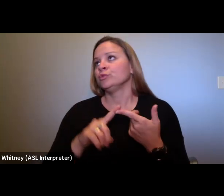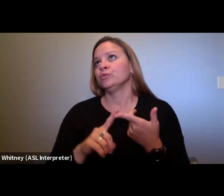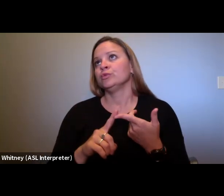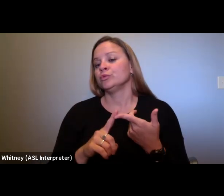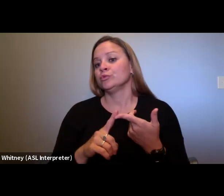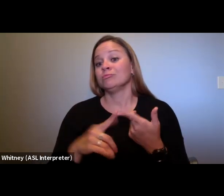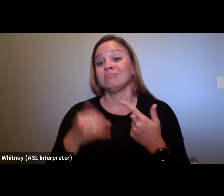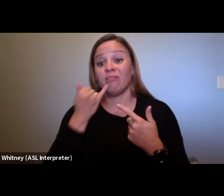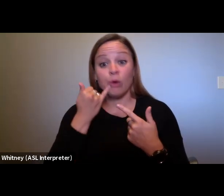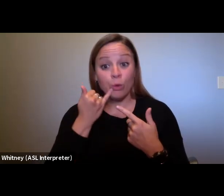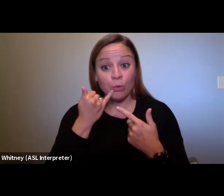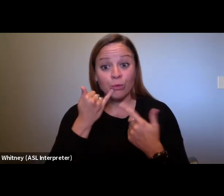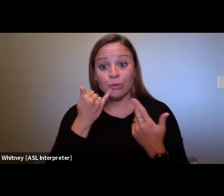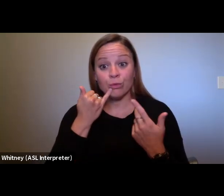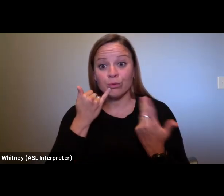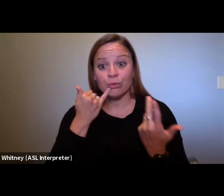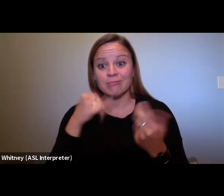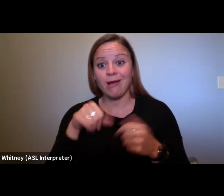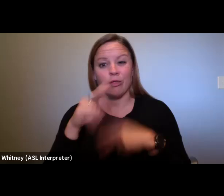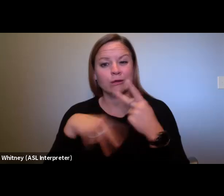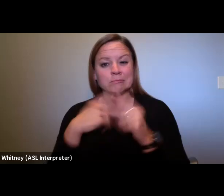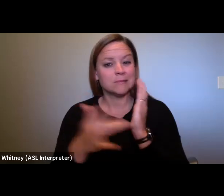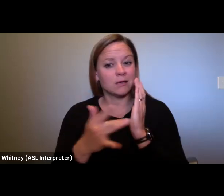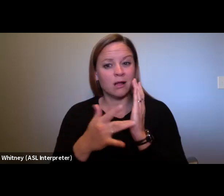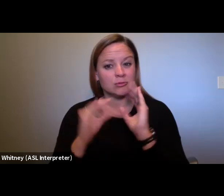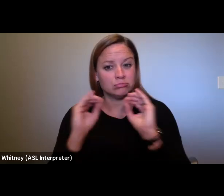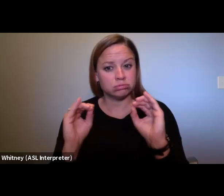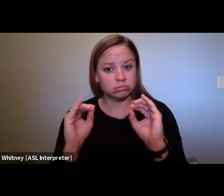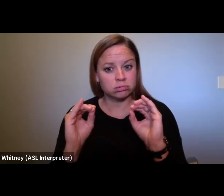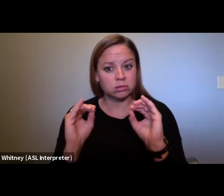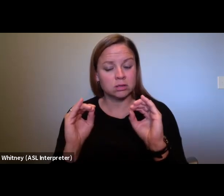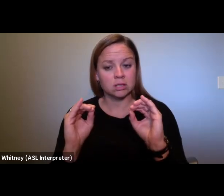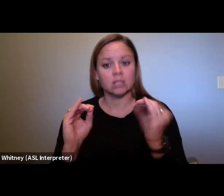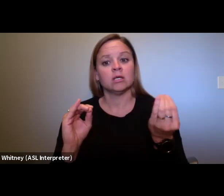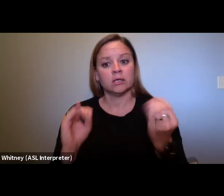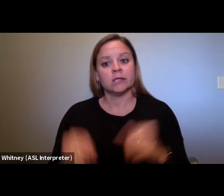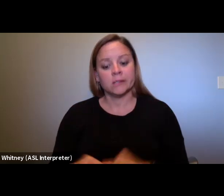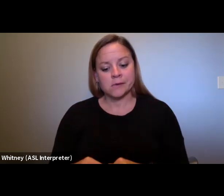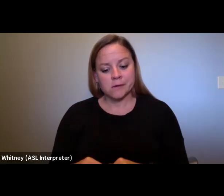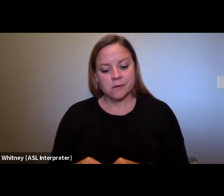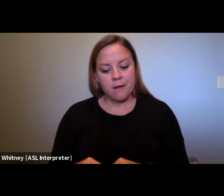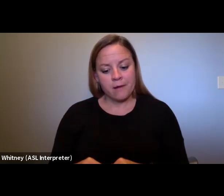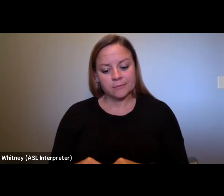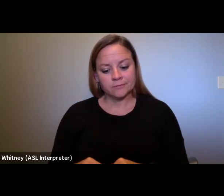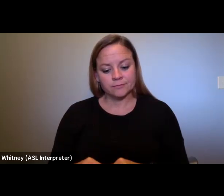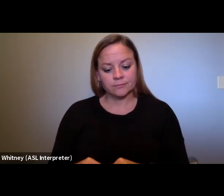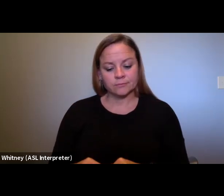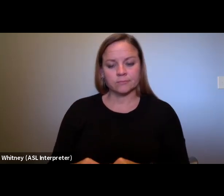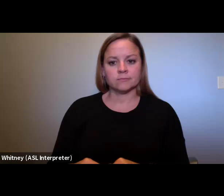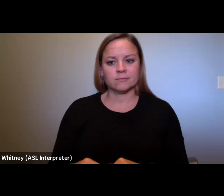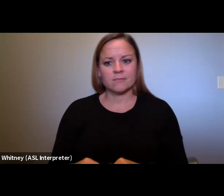telephone or any other type of technology on a stable basis.